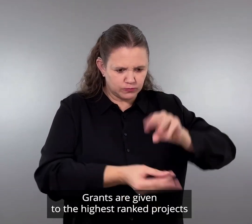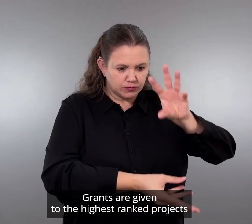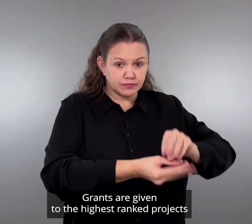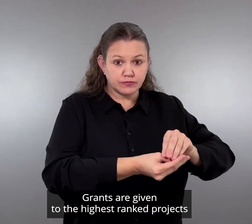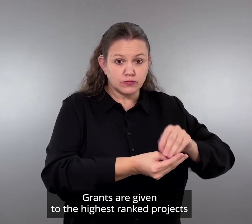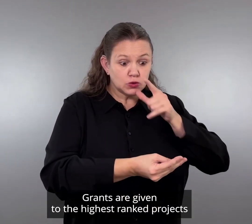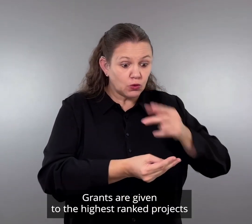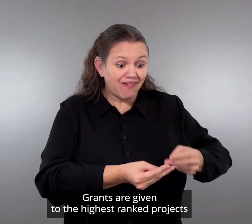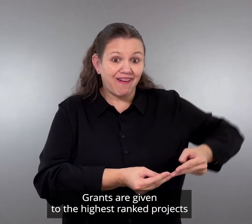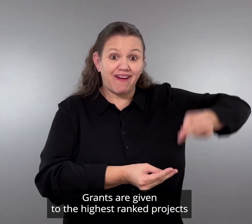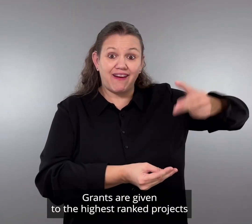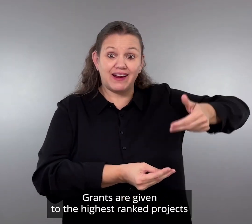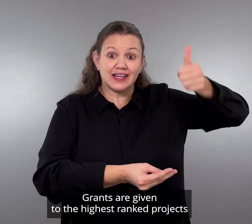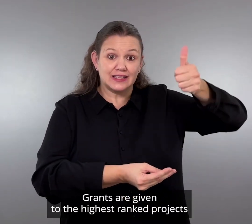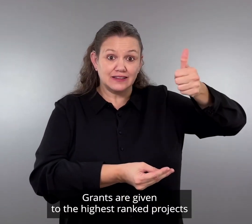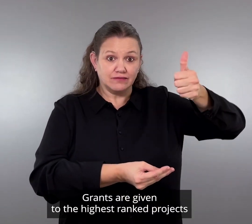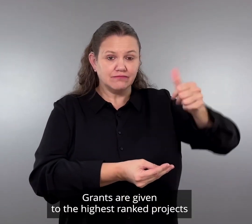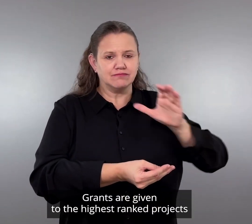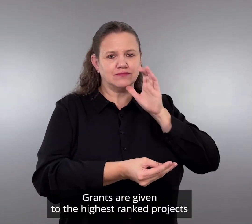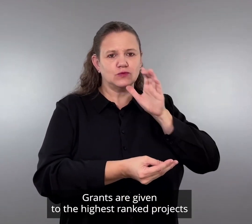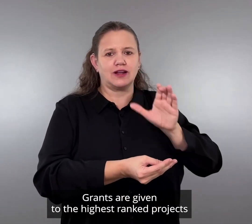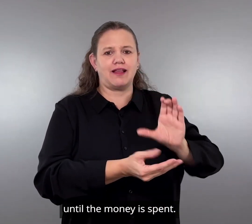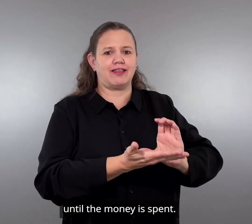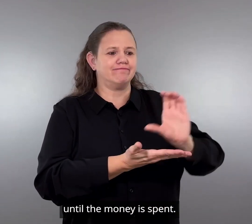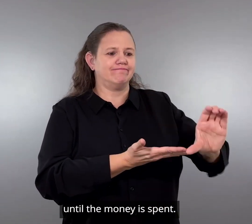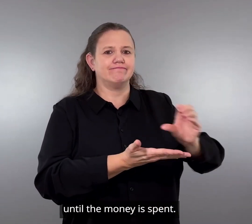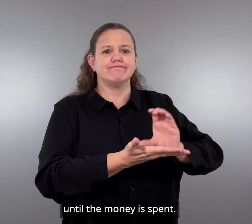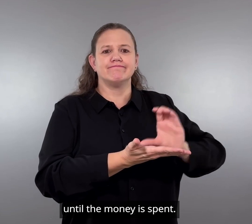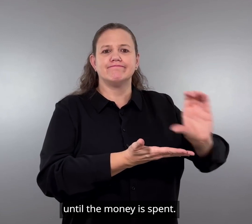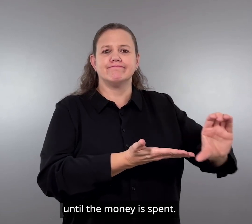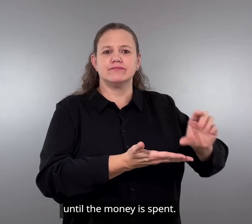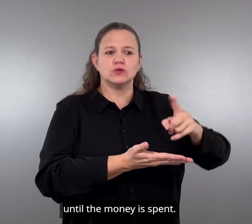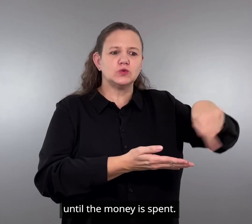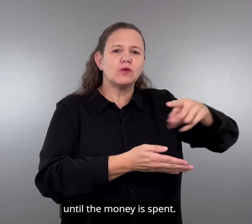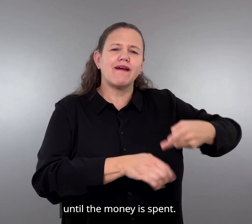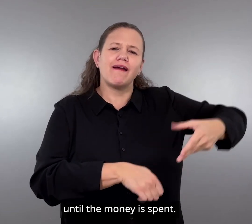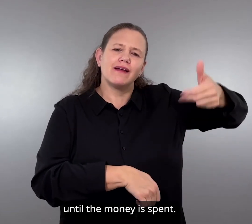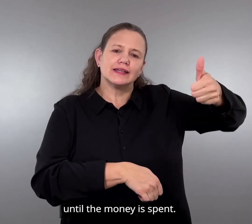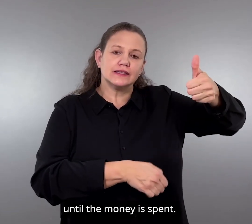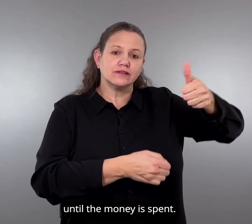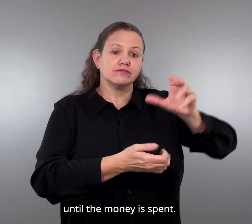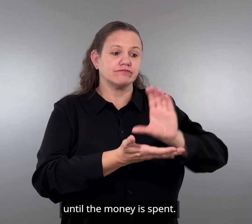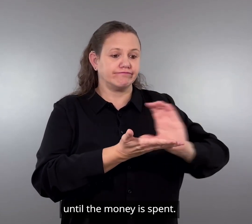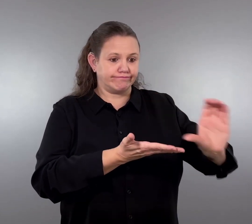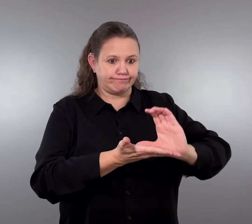Grants are given to the highest ranked projects until the money is spent.